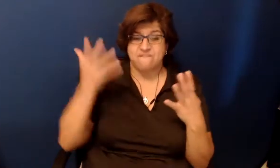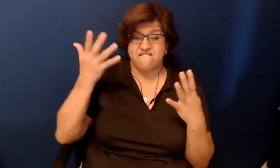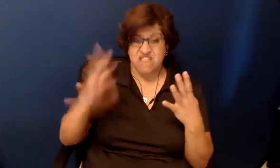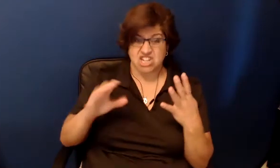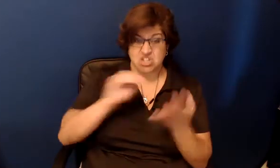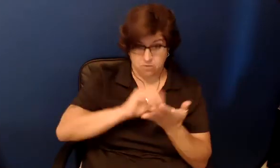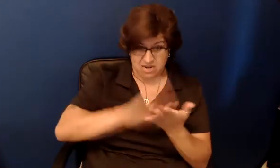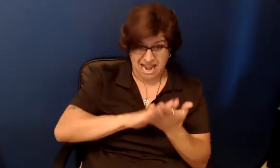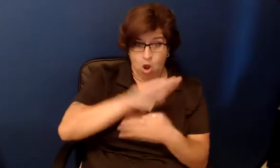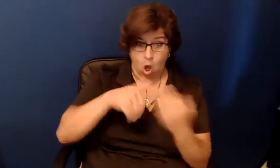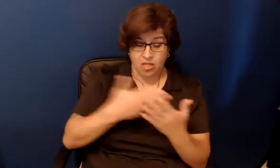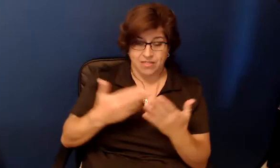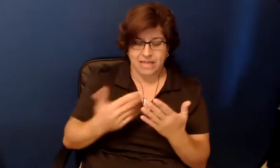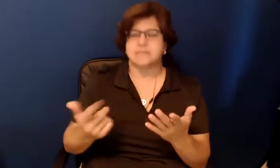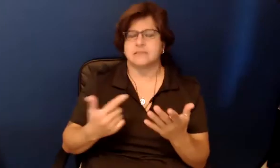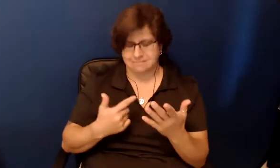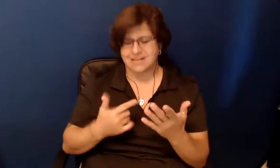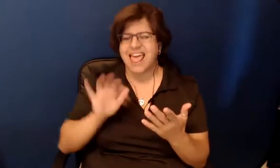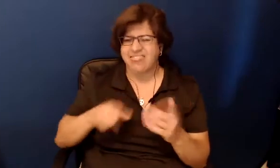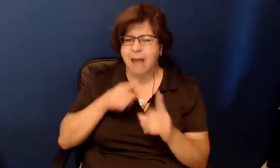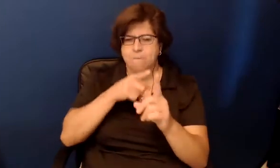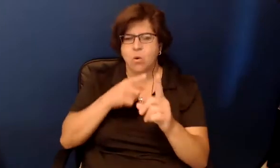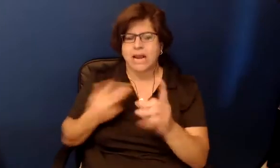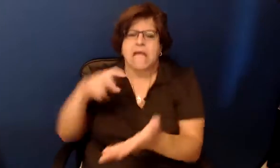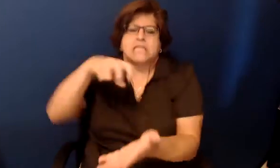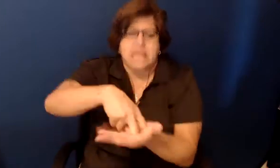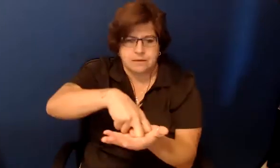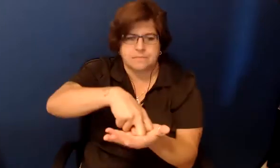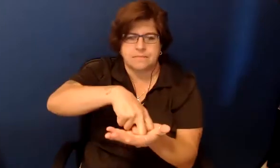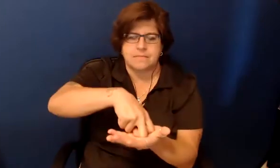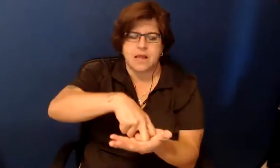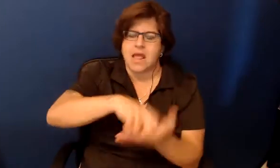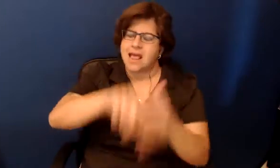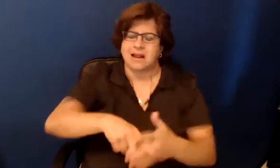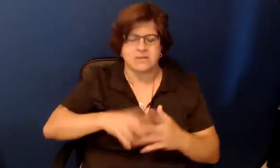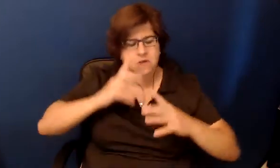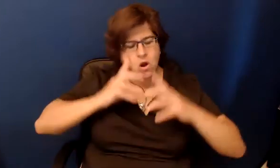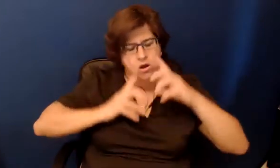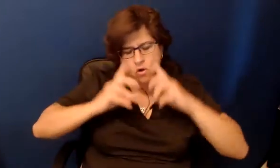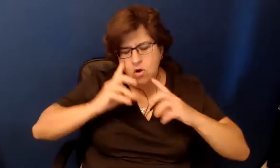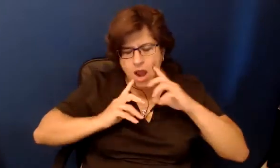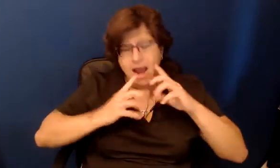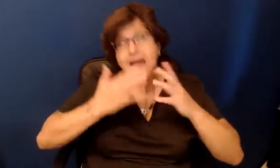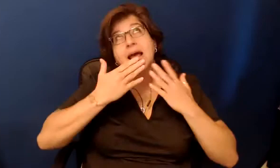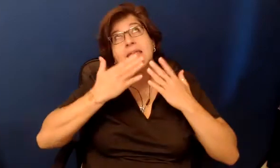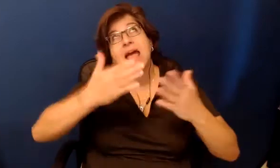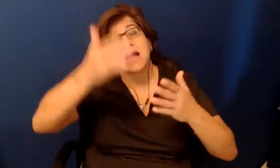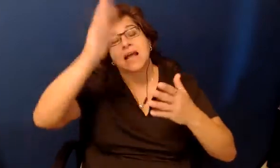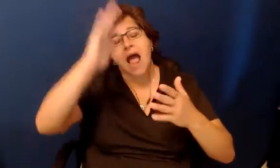when I got that fourth step completed, I got down on my knees at that point, and I started to